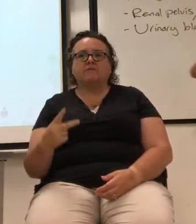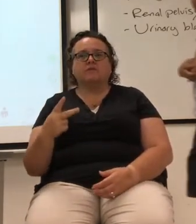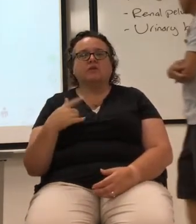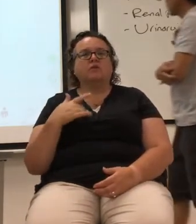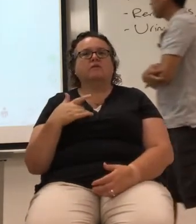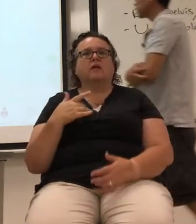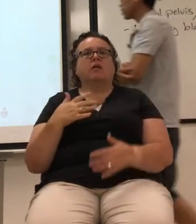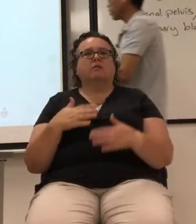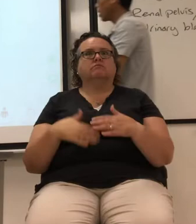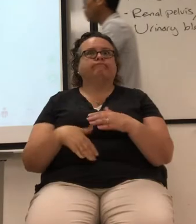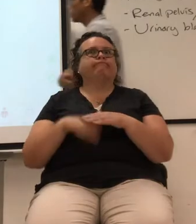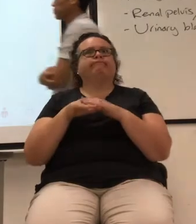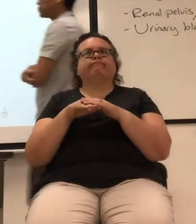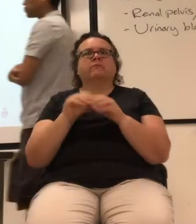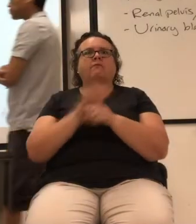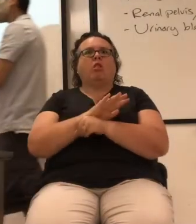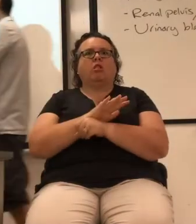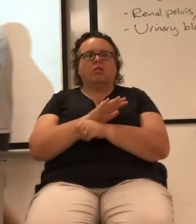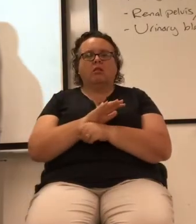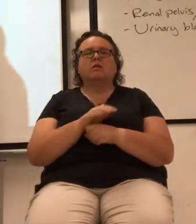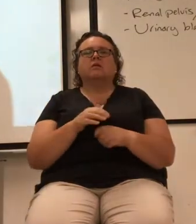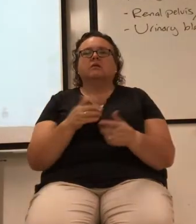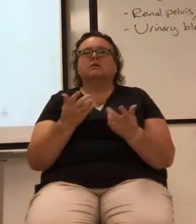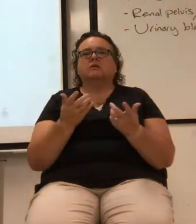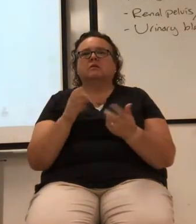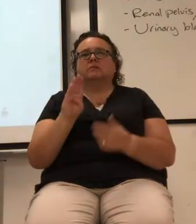bladder. And then so,